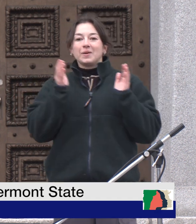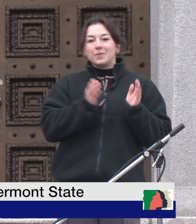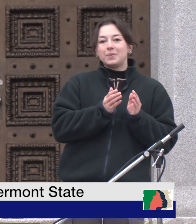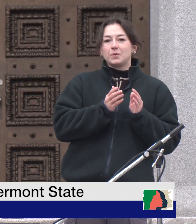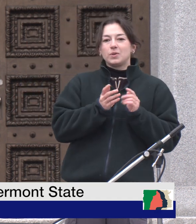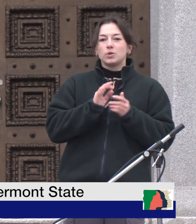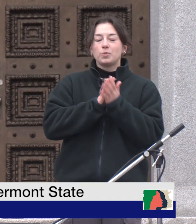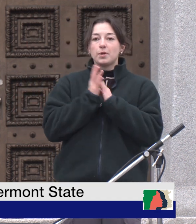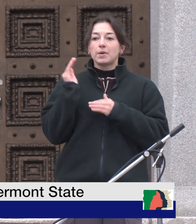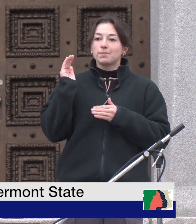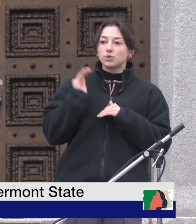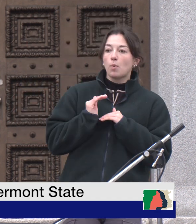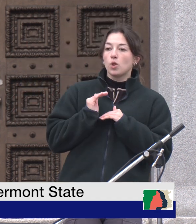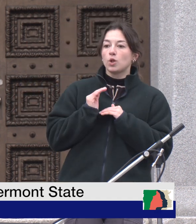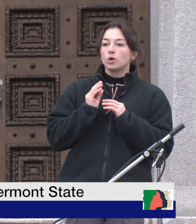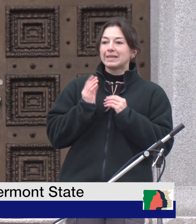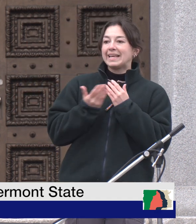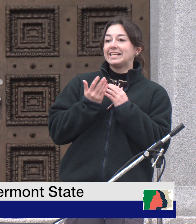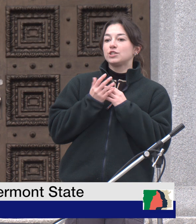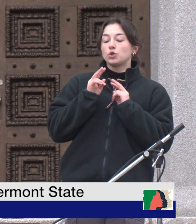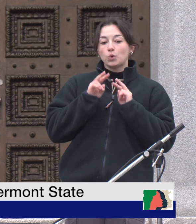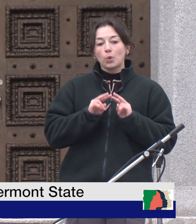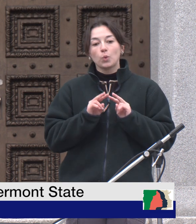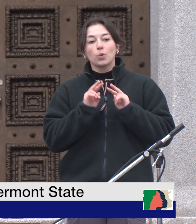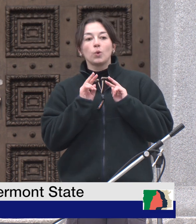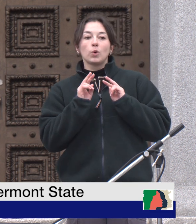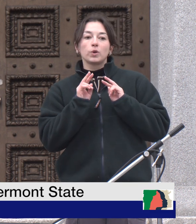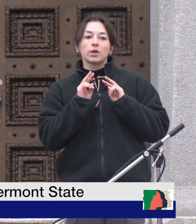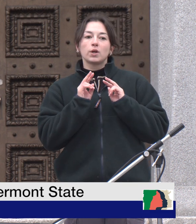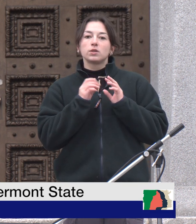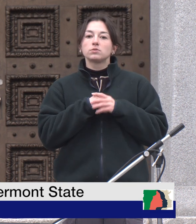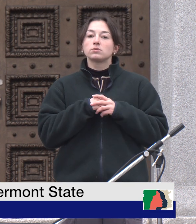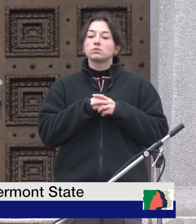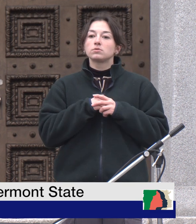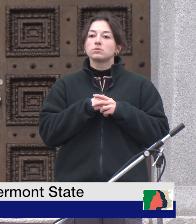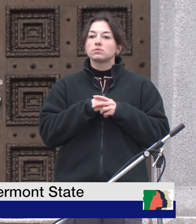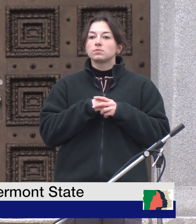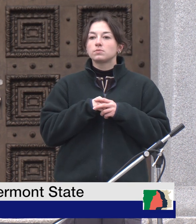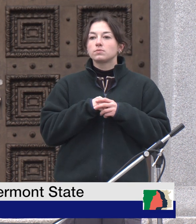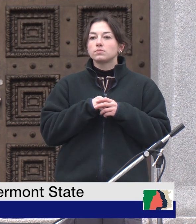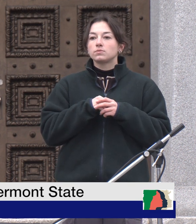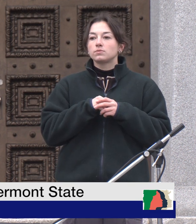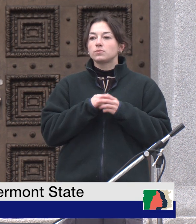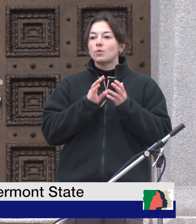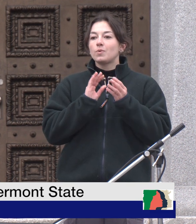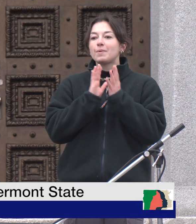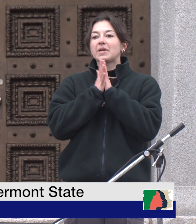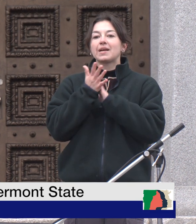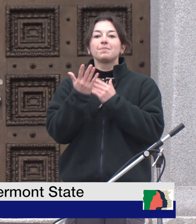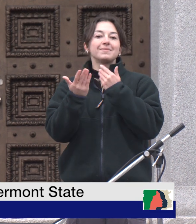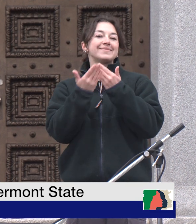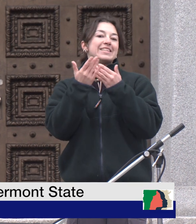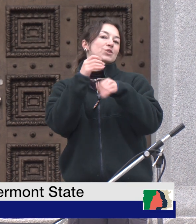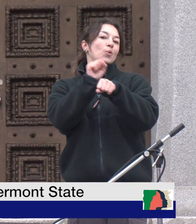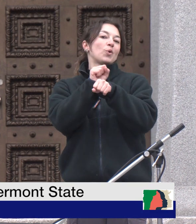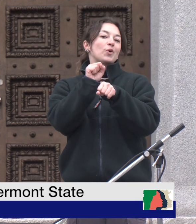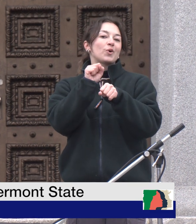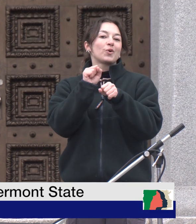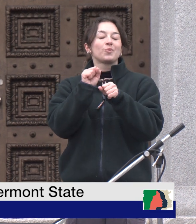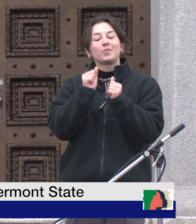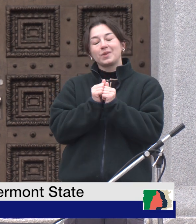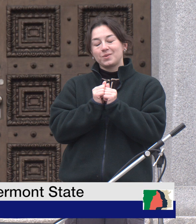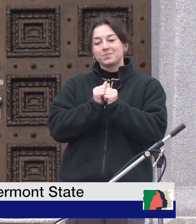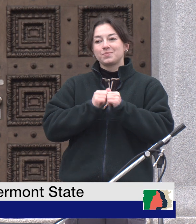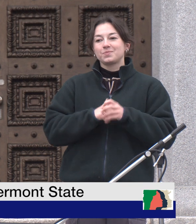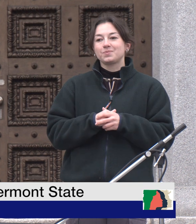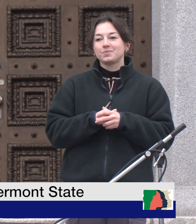smaller, more digestible. We make ourselves more tolerable in intolerant environments. As women,